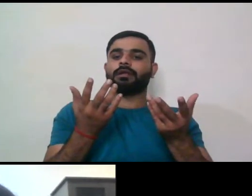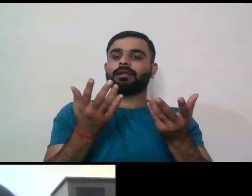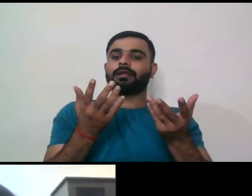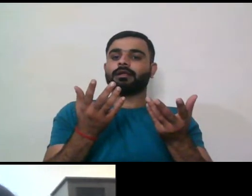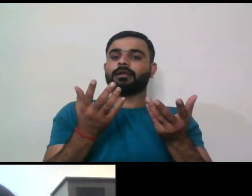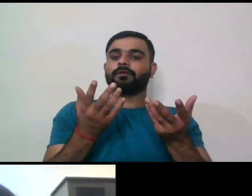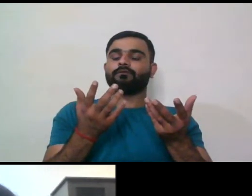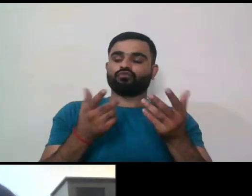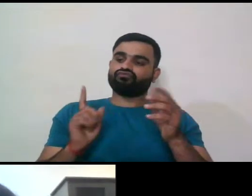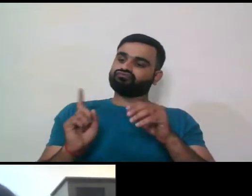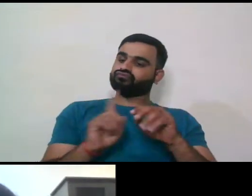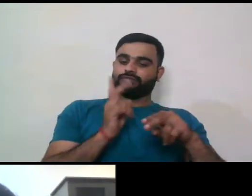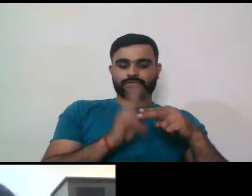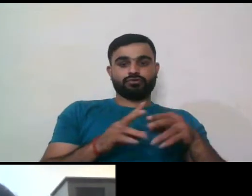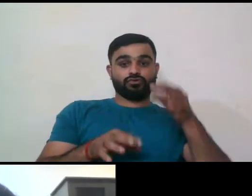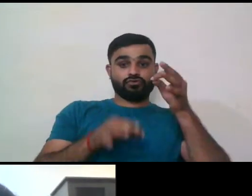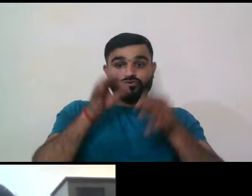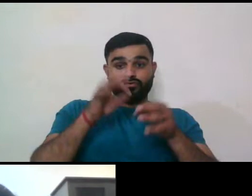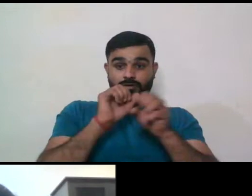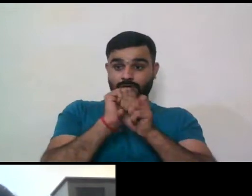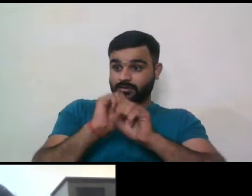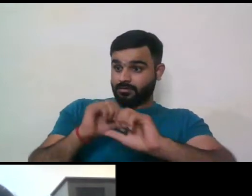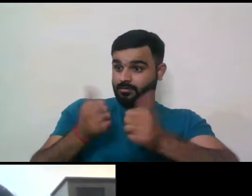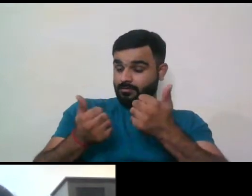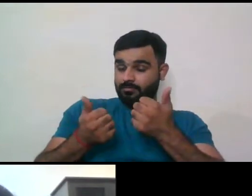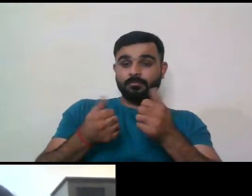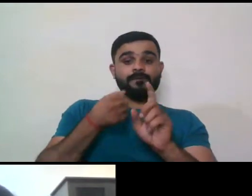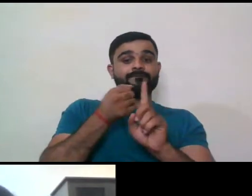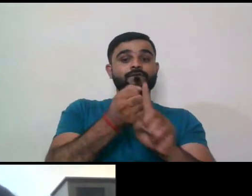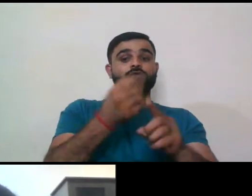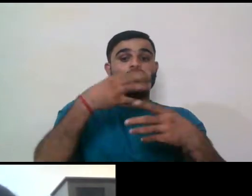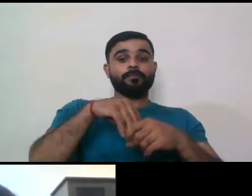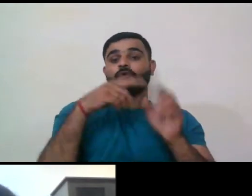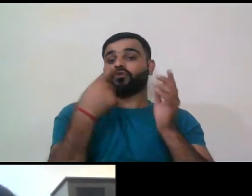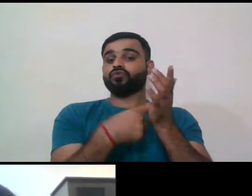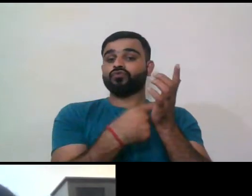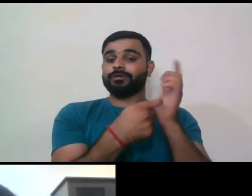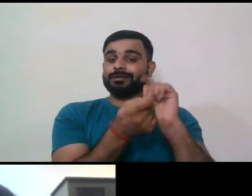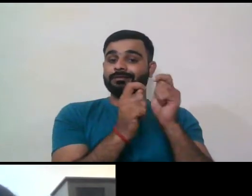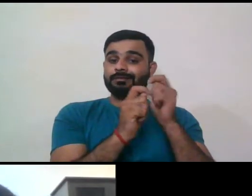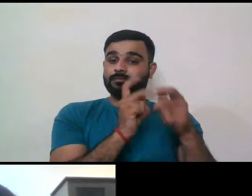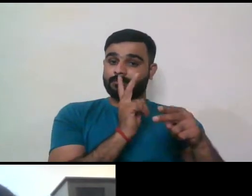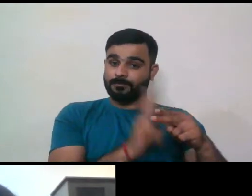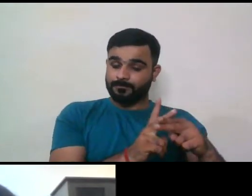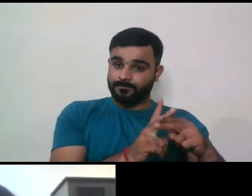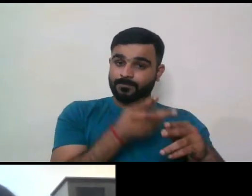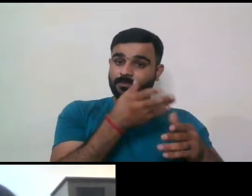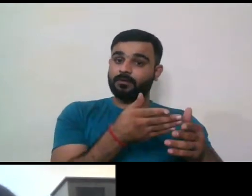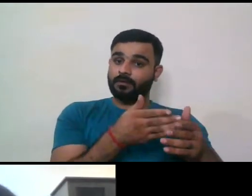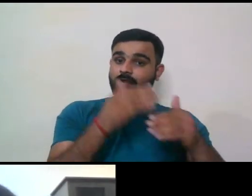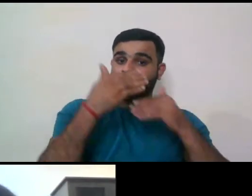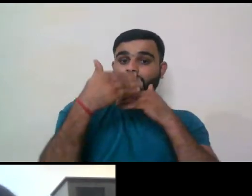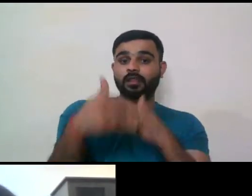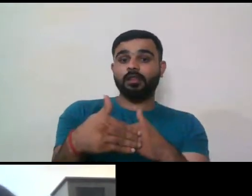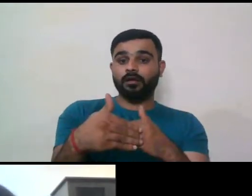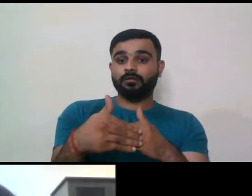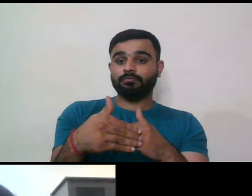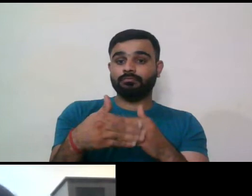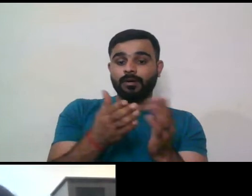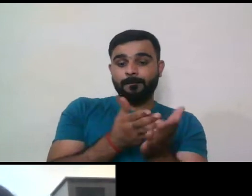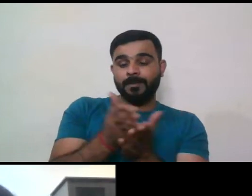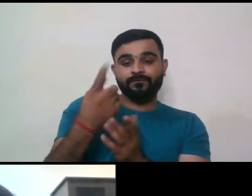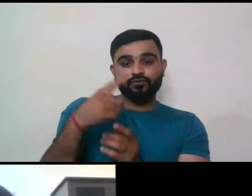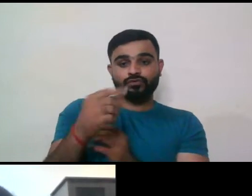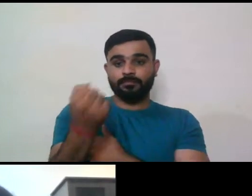up in the court's ability to enforce constitutional norms, and in particular enforce constitutional limits, rights-based